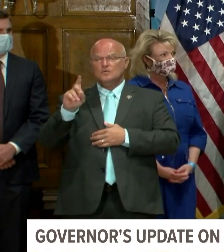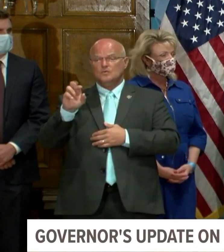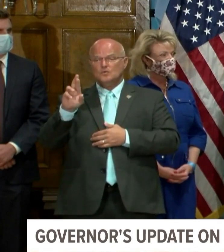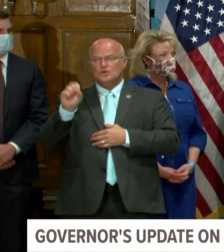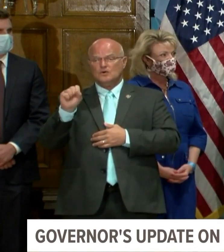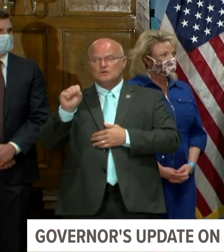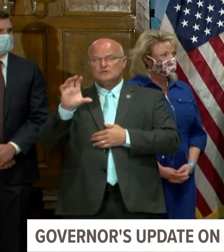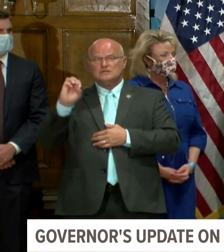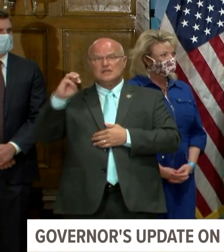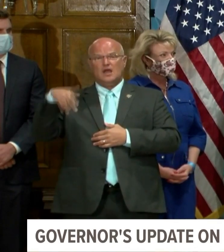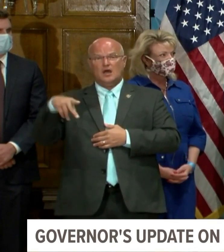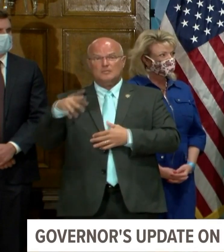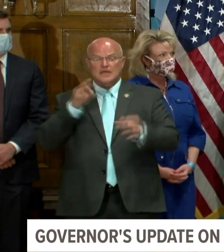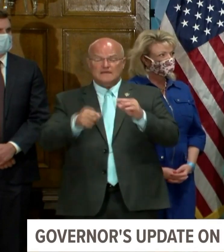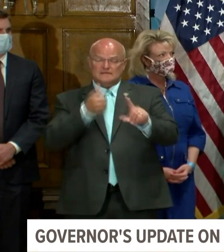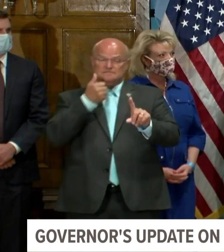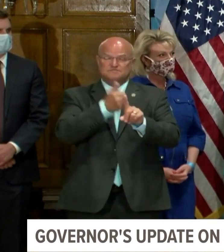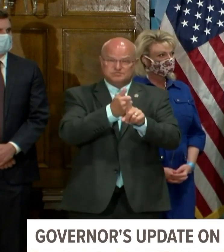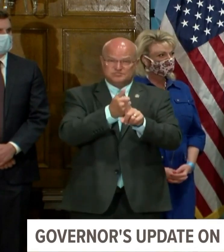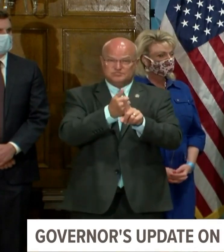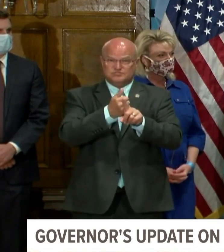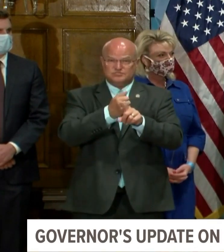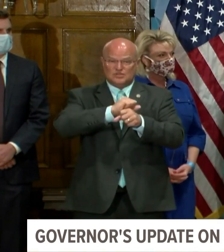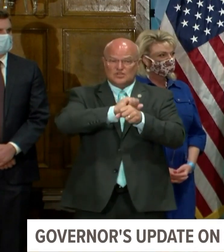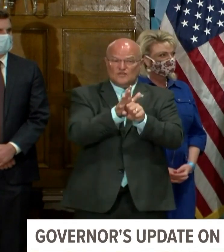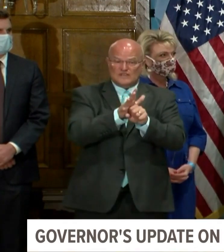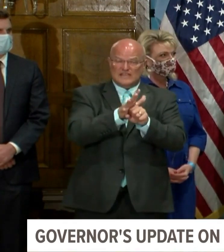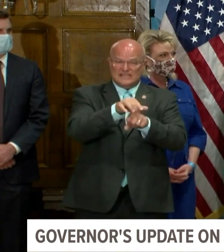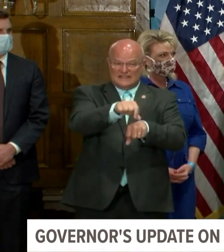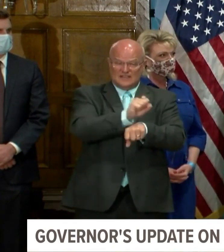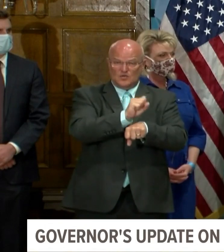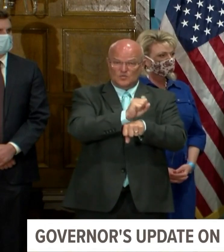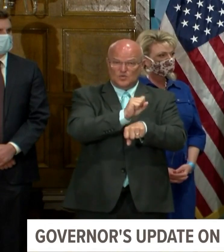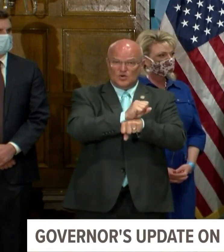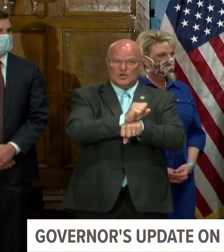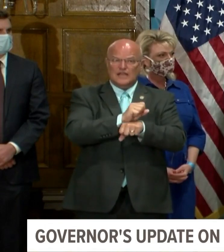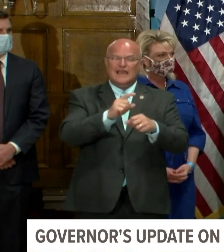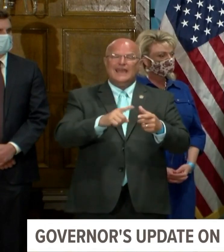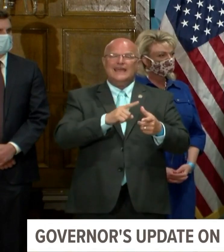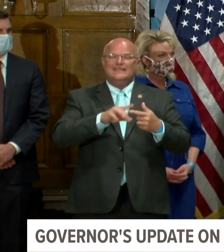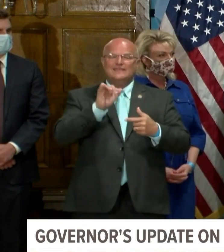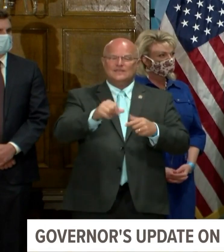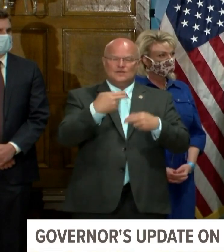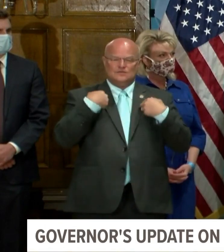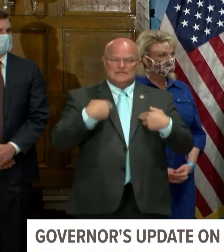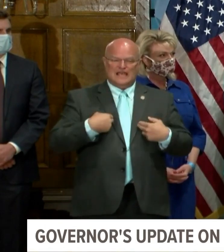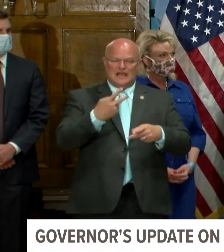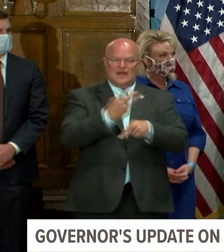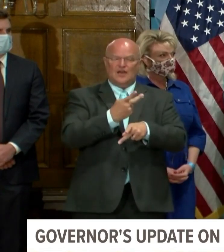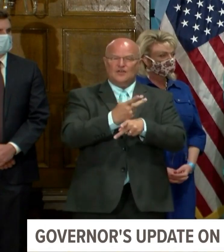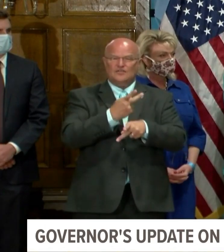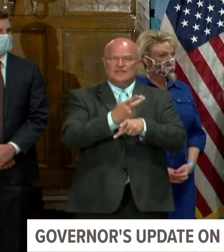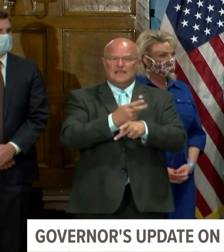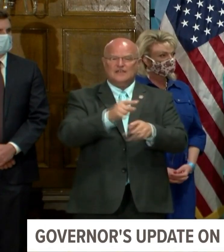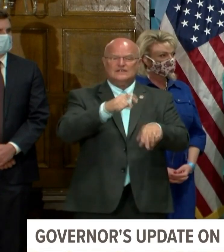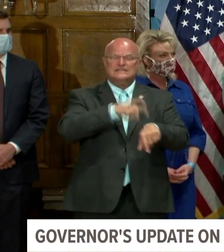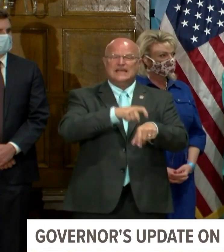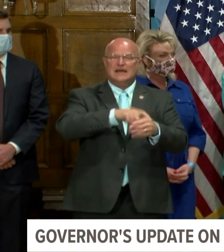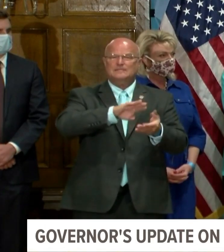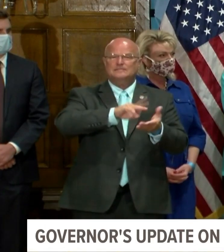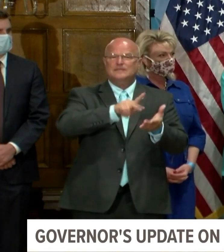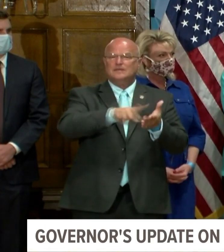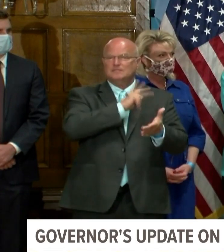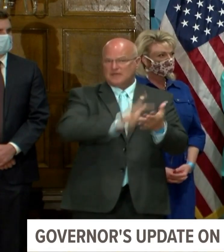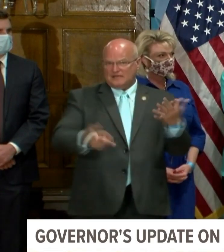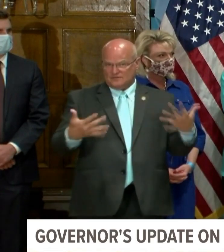gets COVID-19 at work deserves to have those health care costs and those associated time off paid for. And the workman's